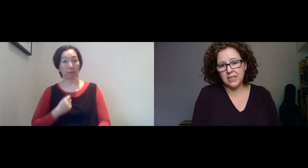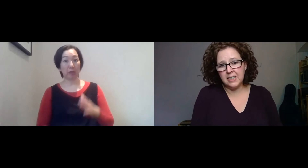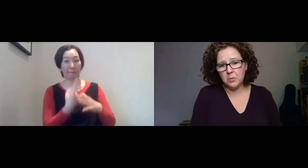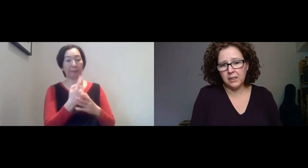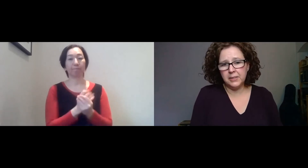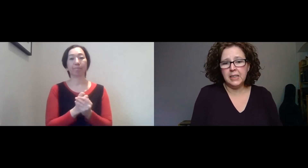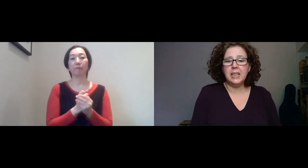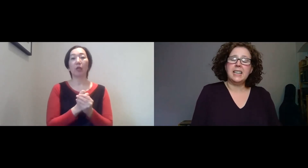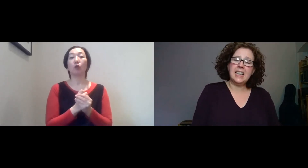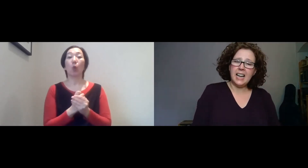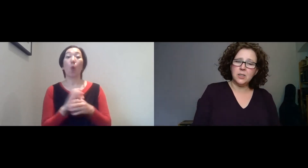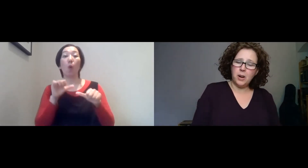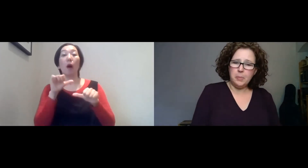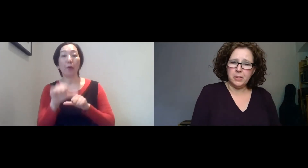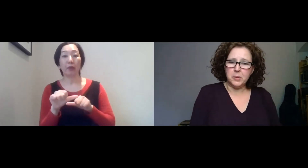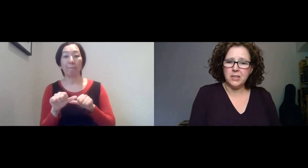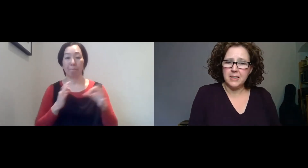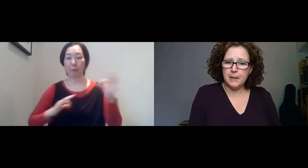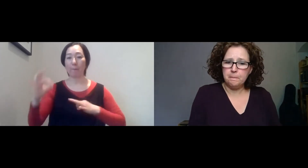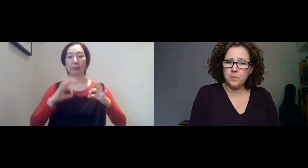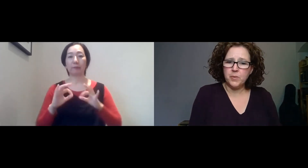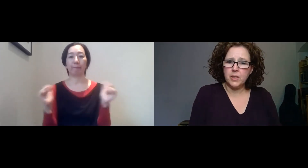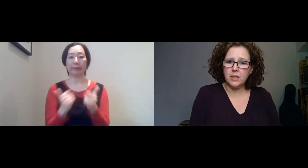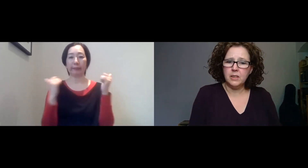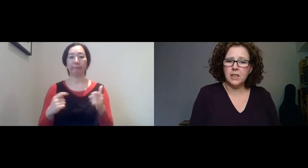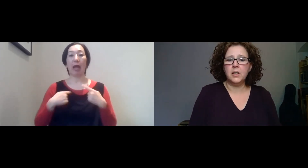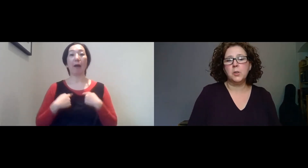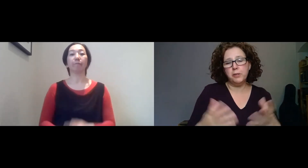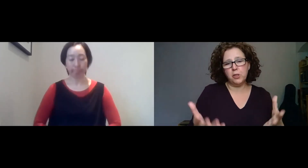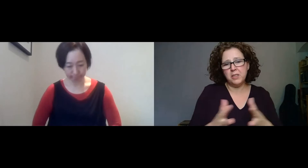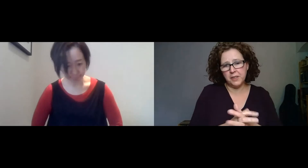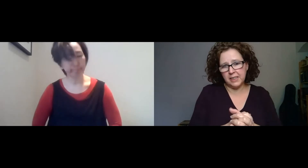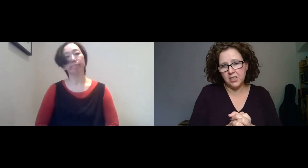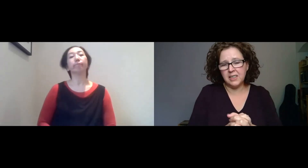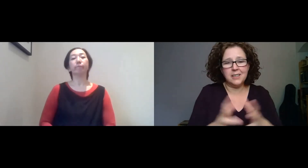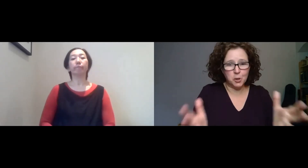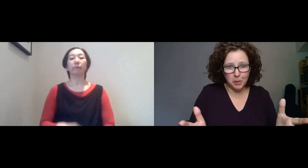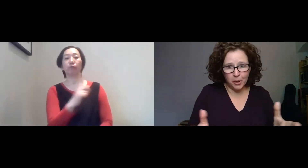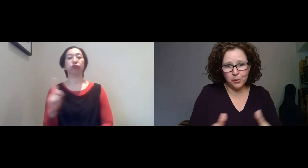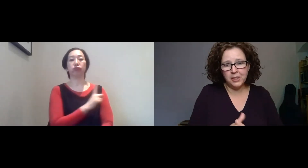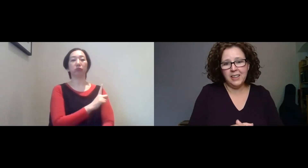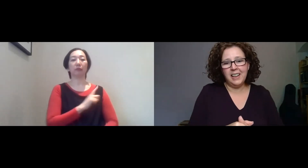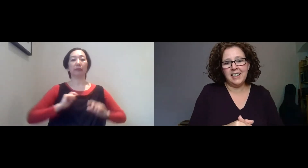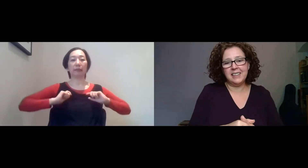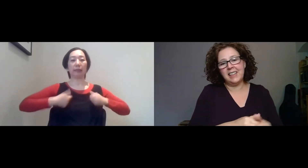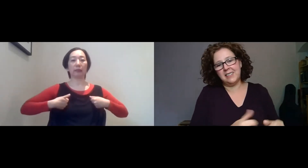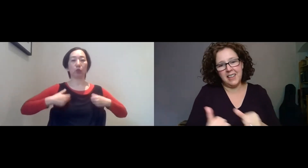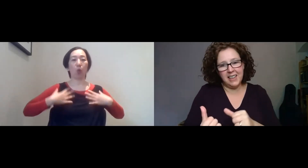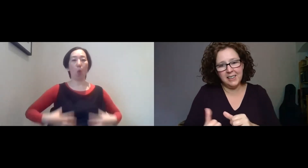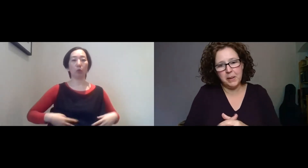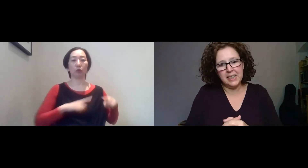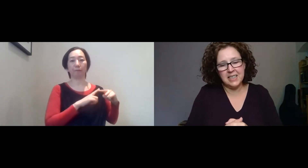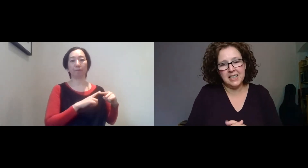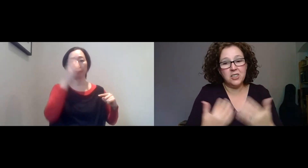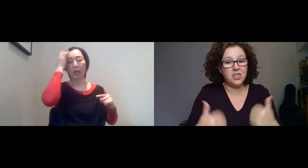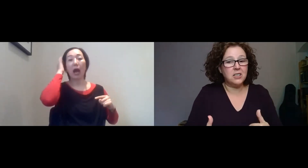in Tunisia as well. And in Canada, what happened was the performance finished and I took my bow, and then I